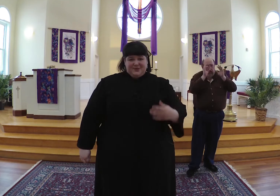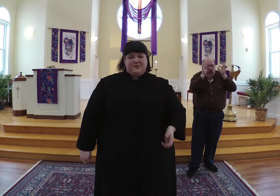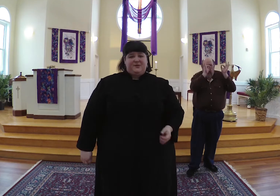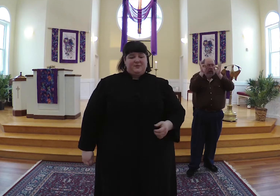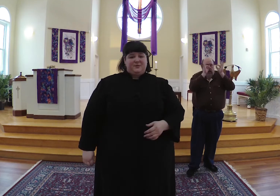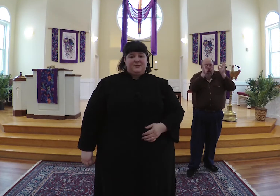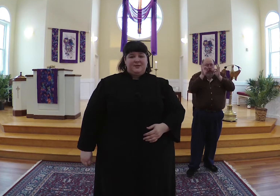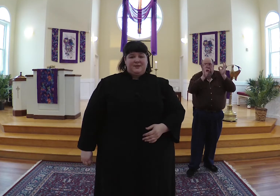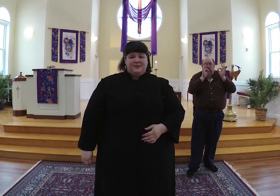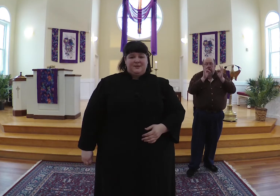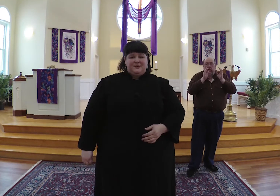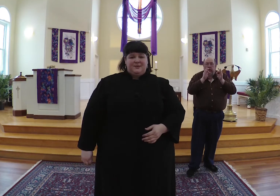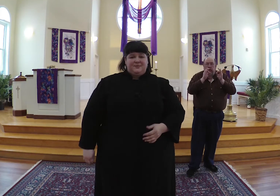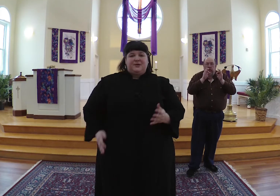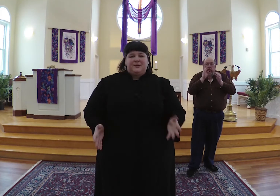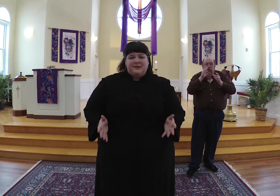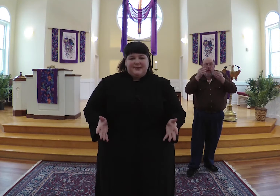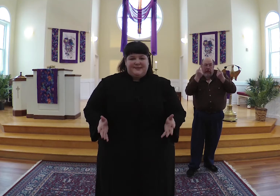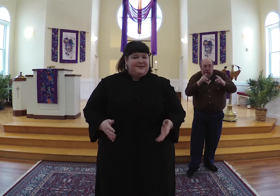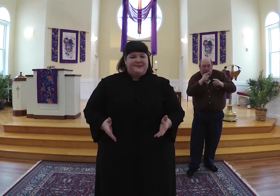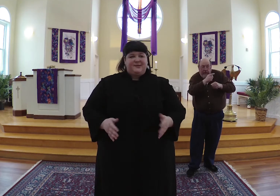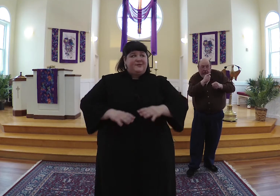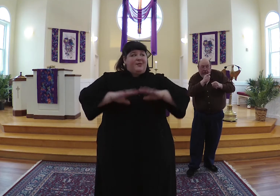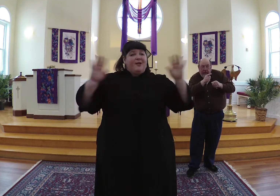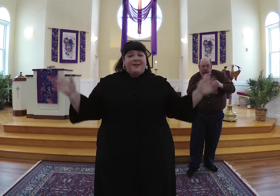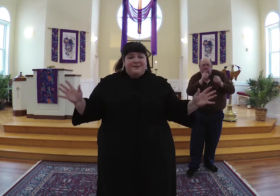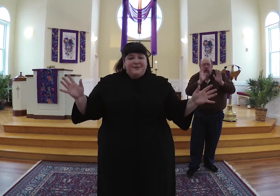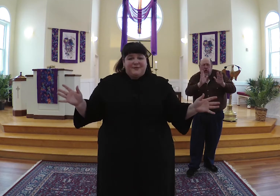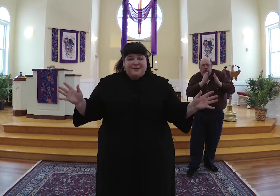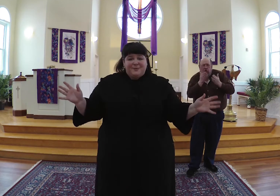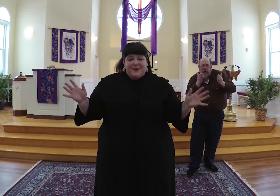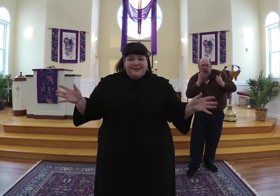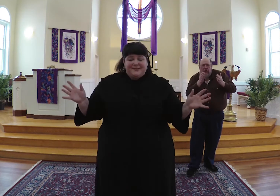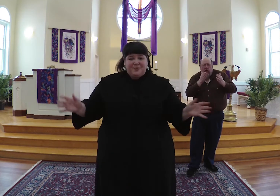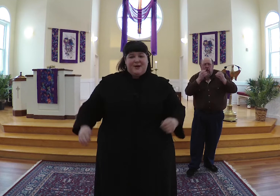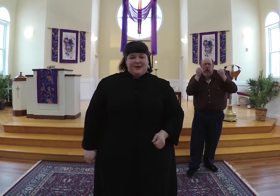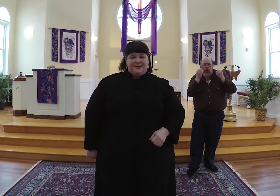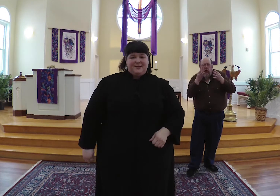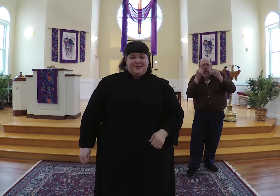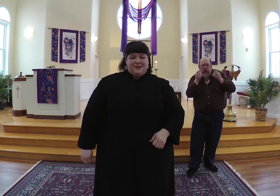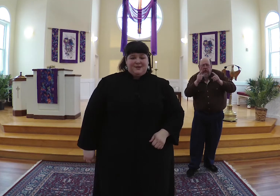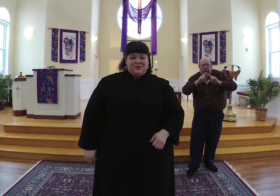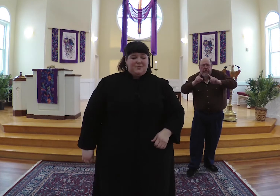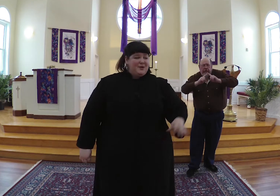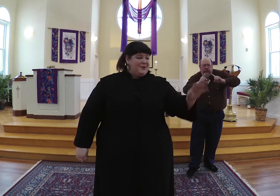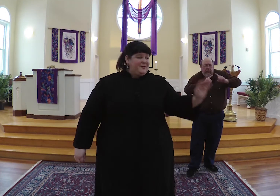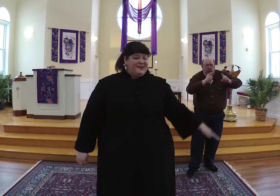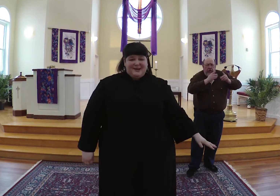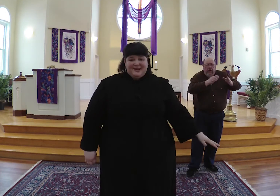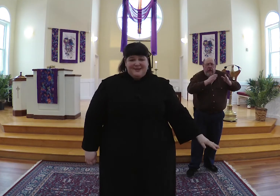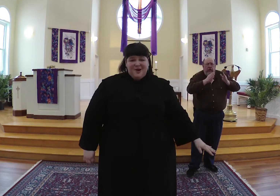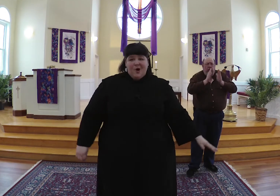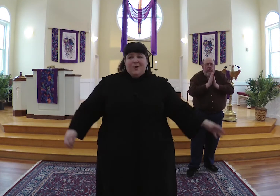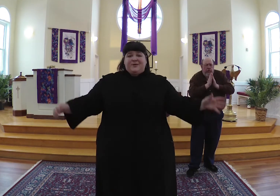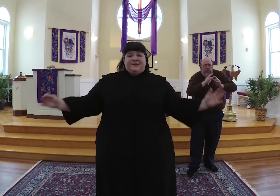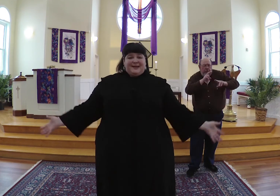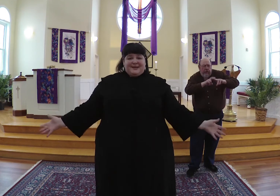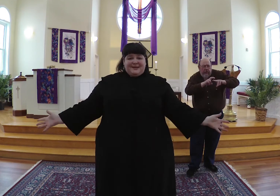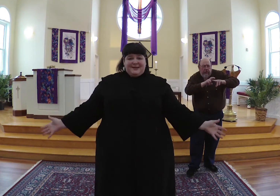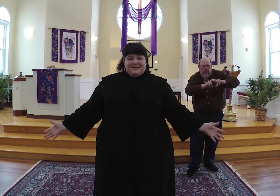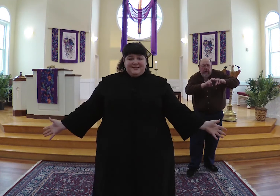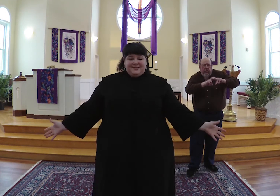you sometimes too. But the great thing is this: there's lots of different ways to pray. You can pray when you're sitting